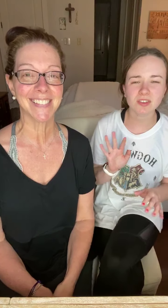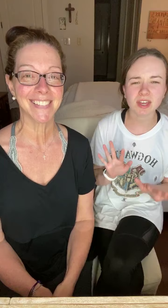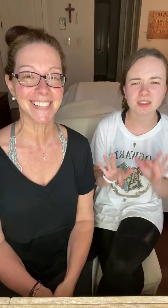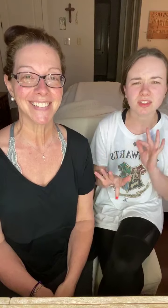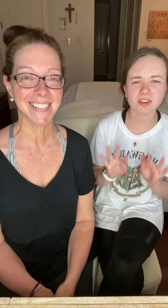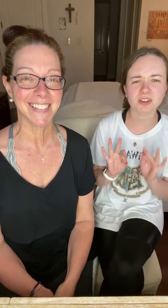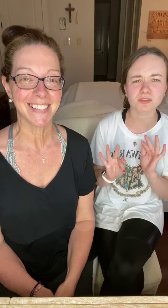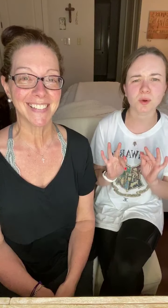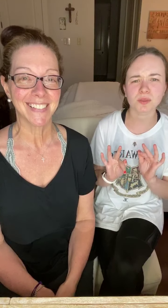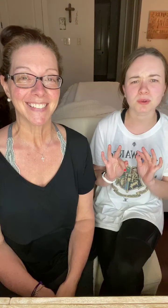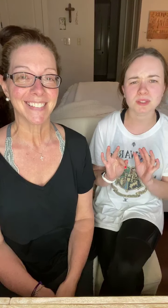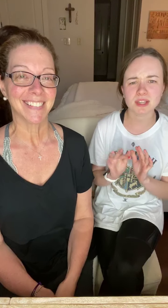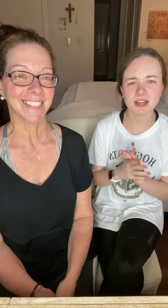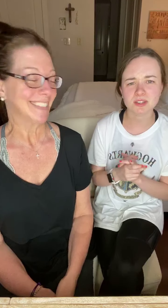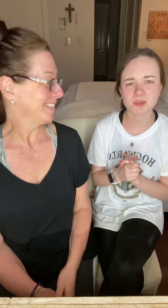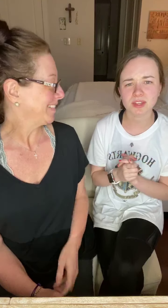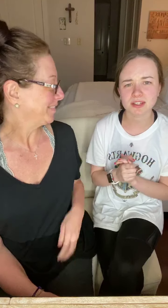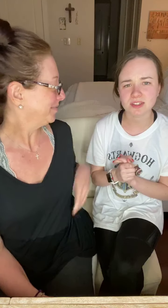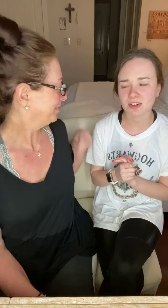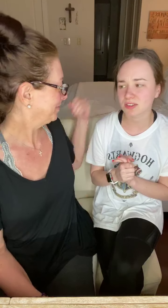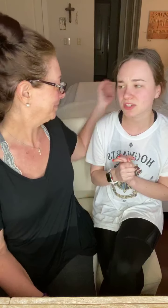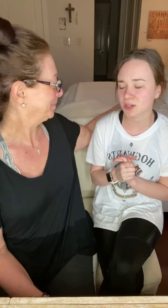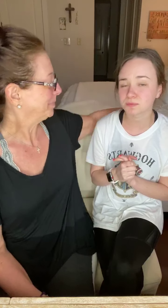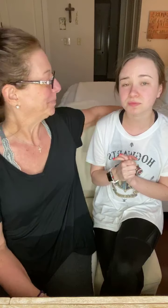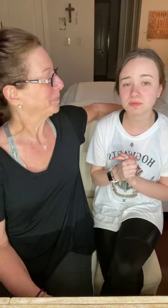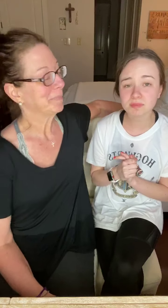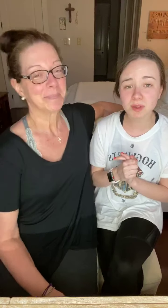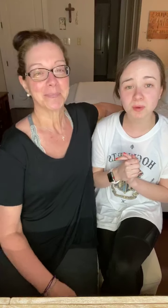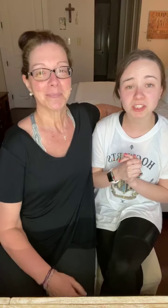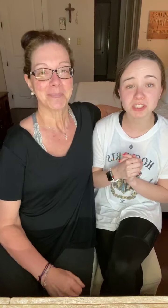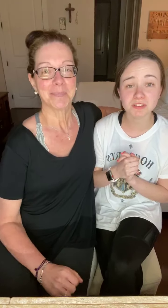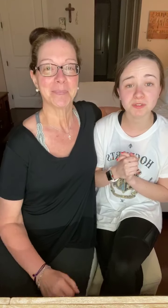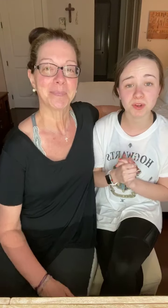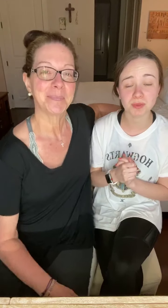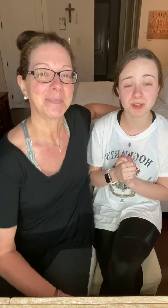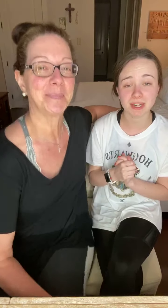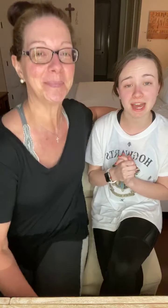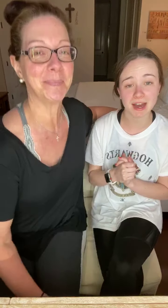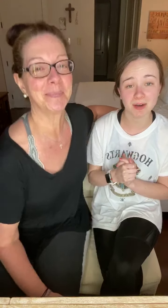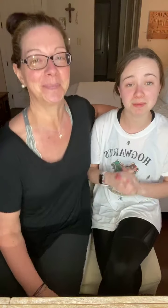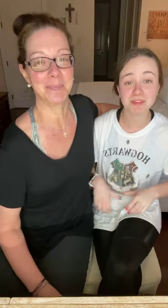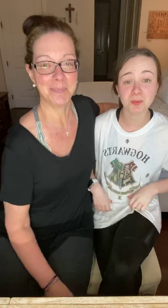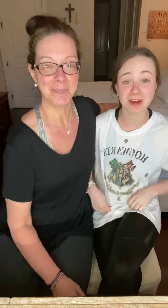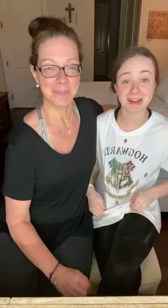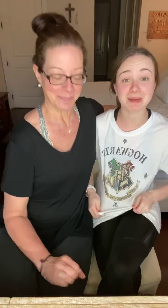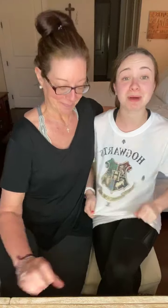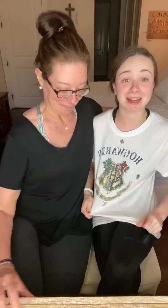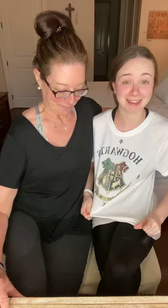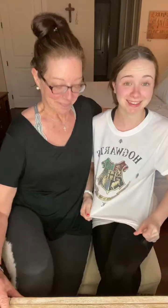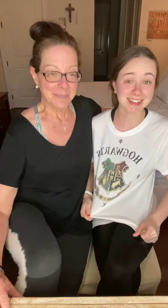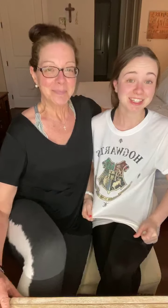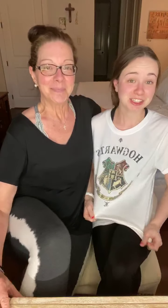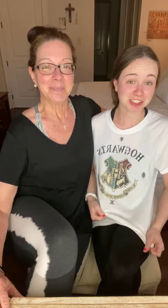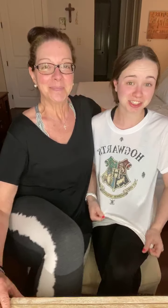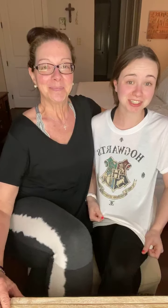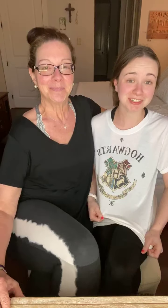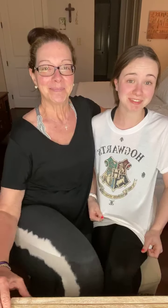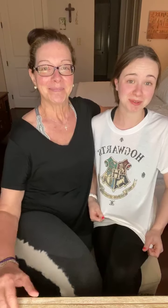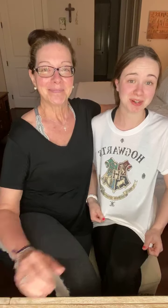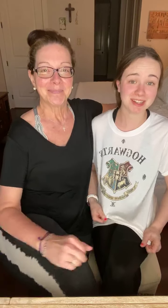like, the third or fourth one was the last one that I saw, so I'm watching the fourth one now. I'm even wearing my shirt for it,